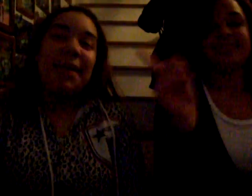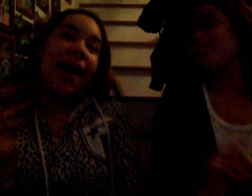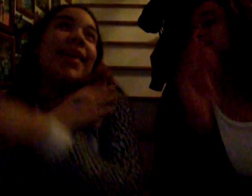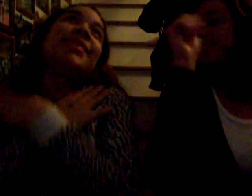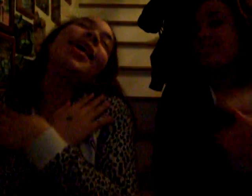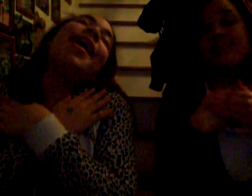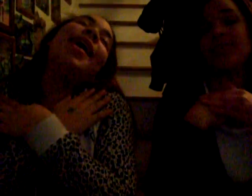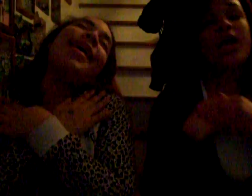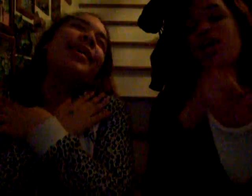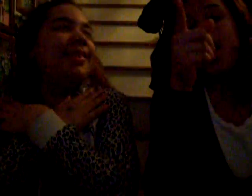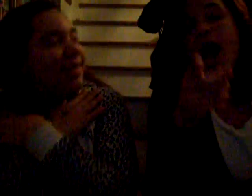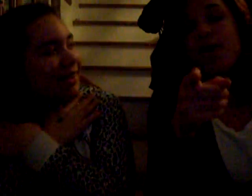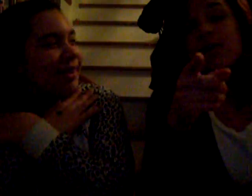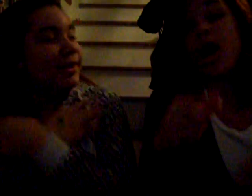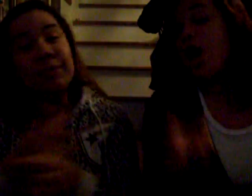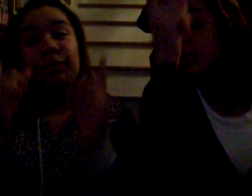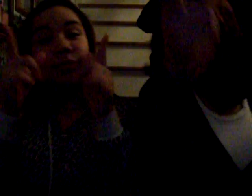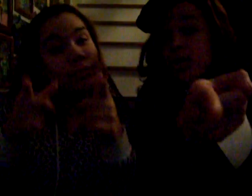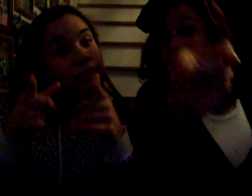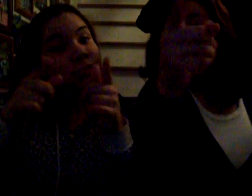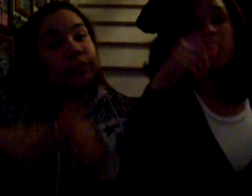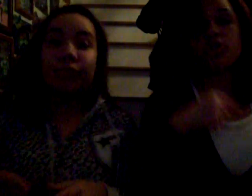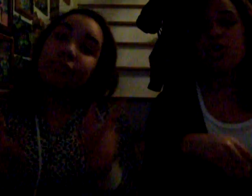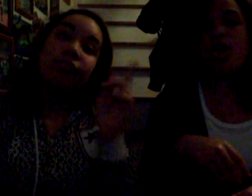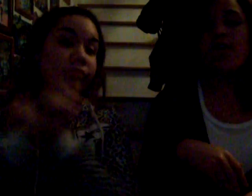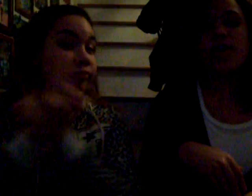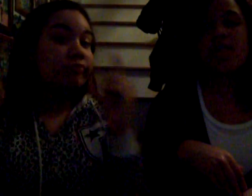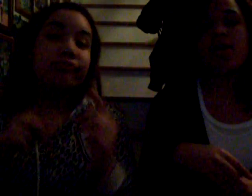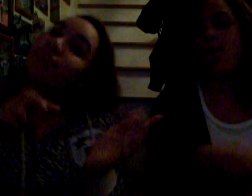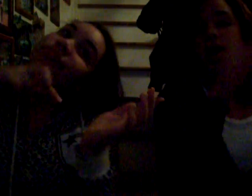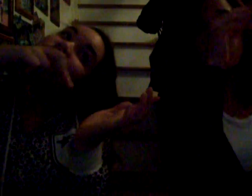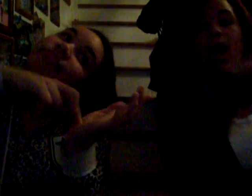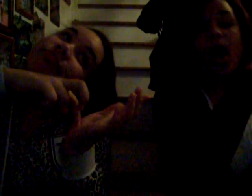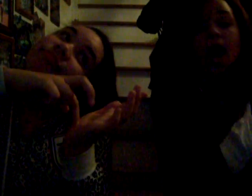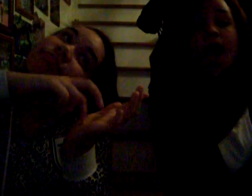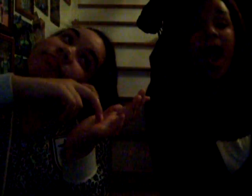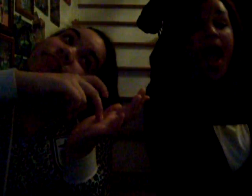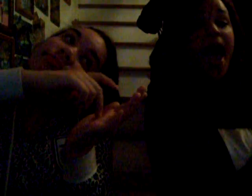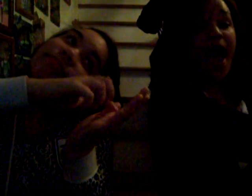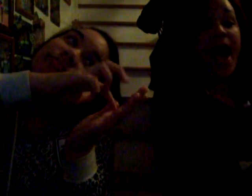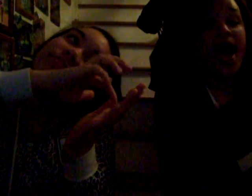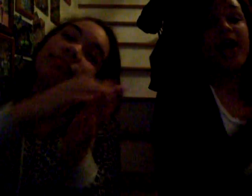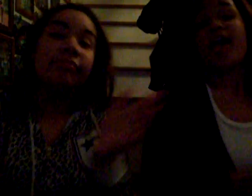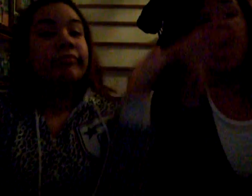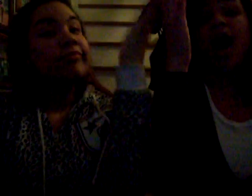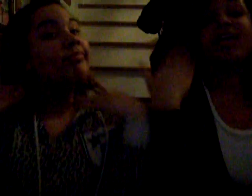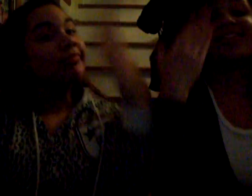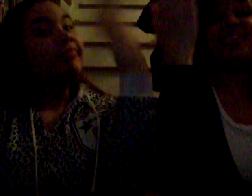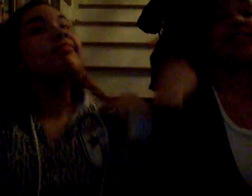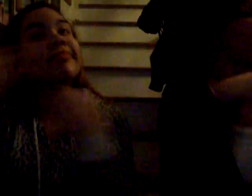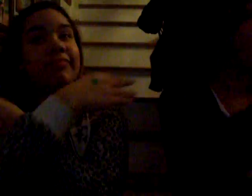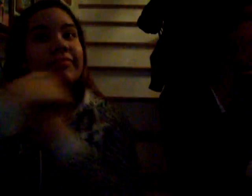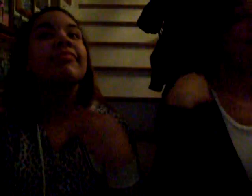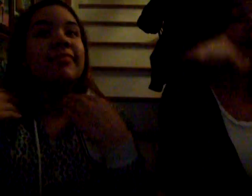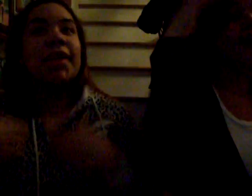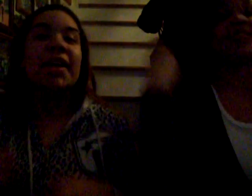wanna say no You don't really wanna die You're hot and you're cold